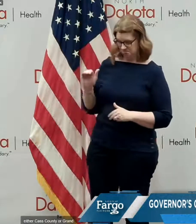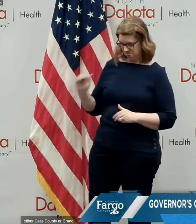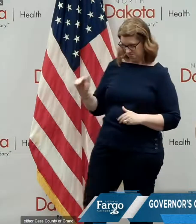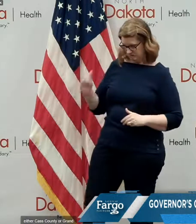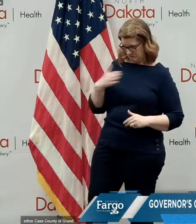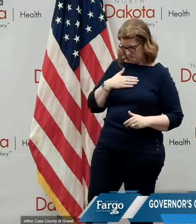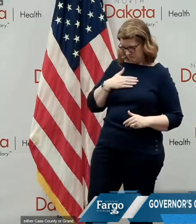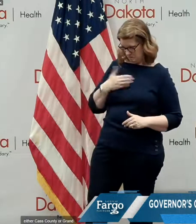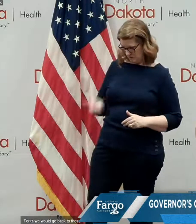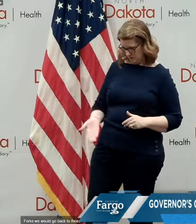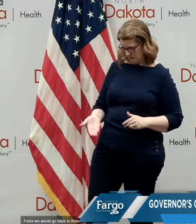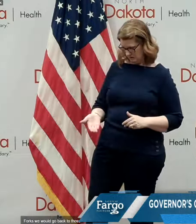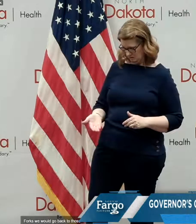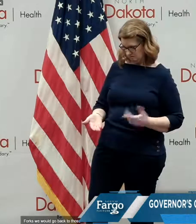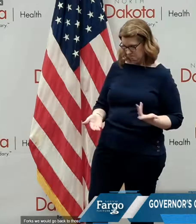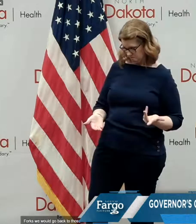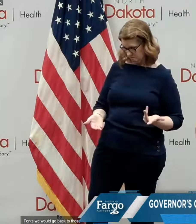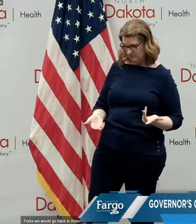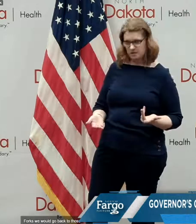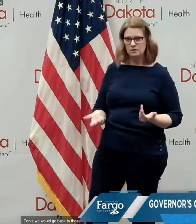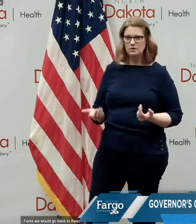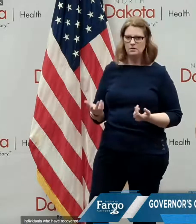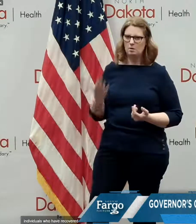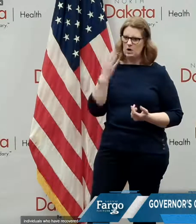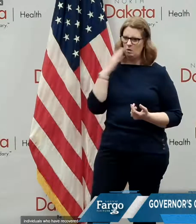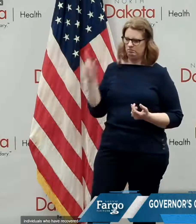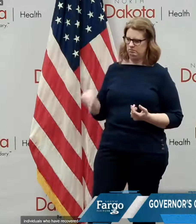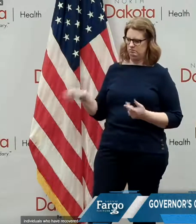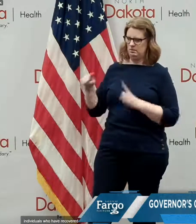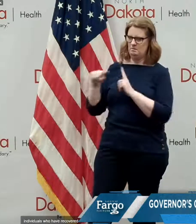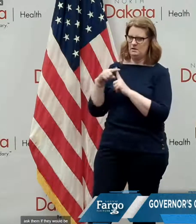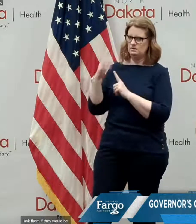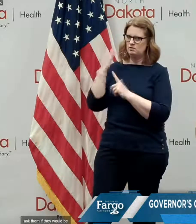people who've tested positive, we know they were positive, we know they've